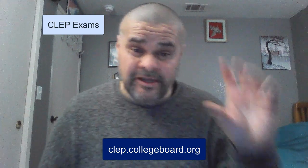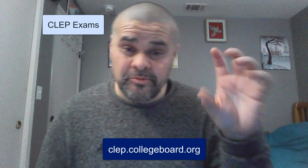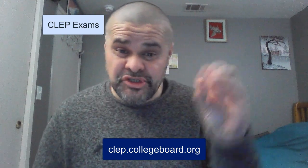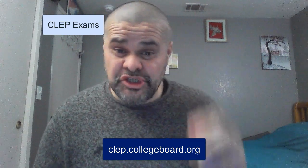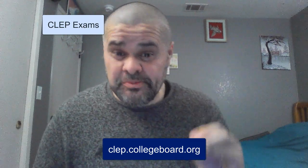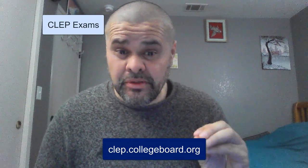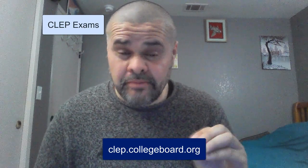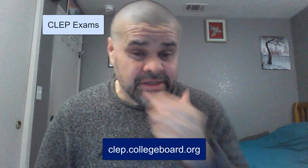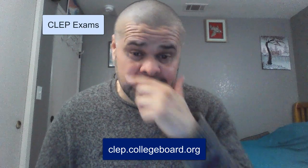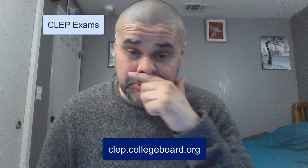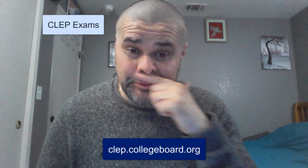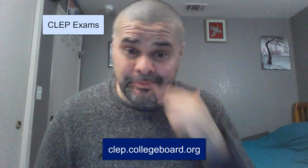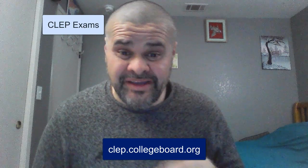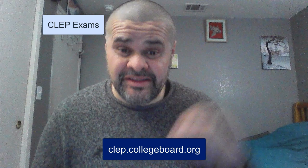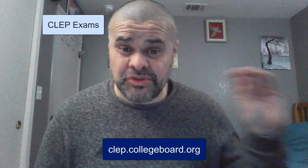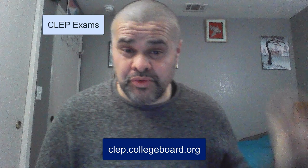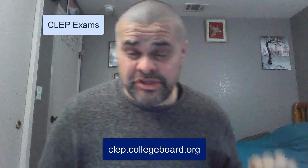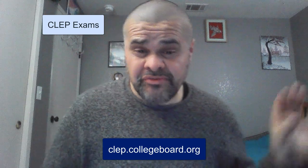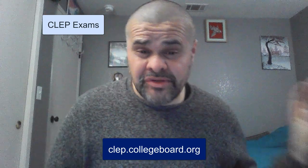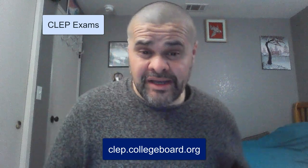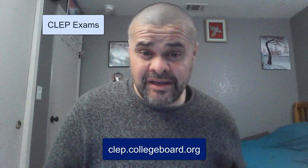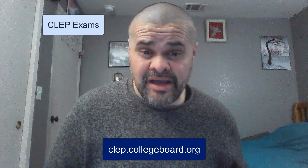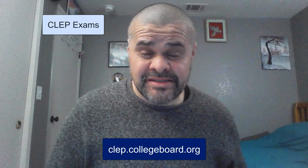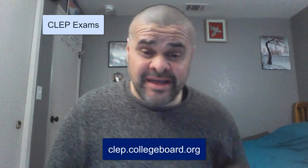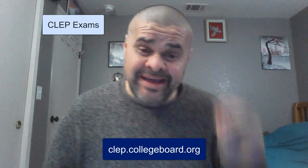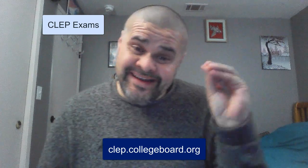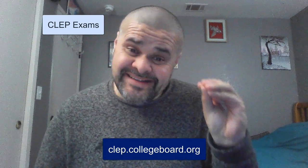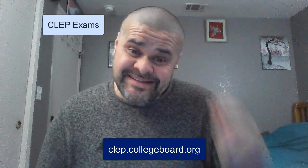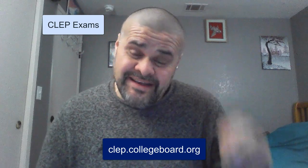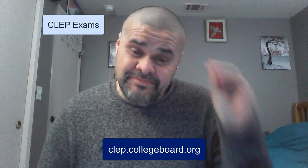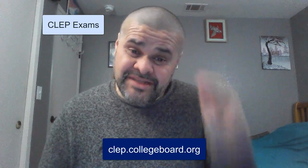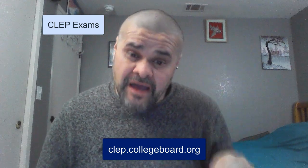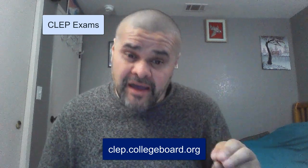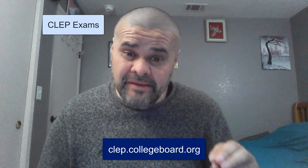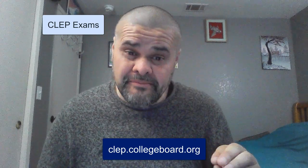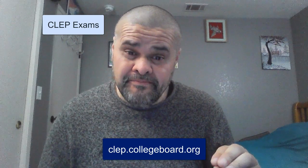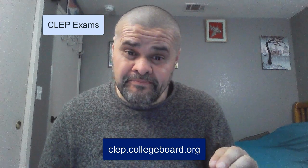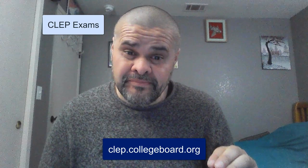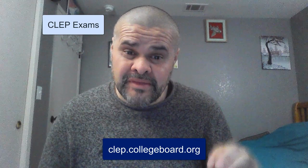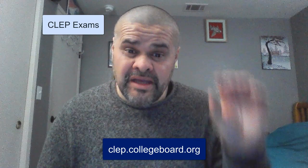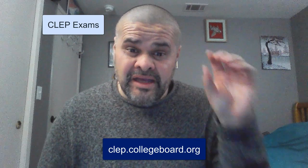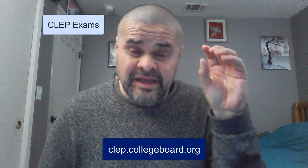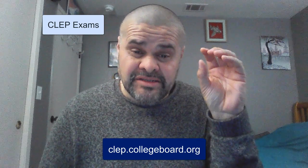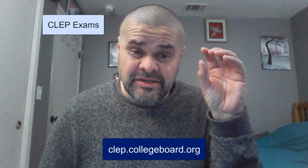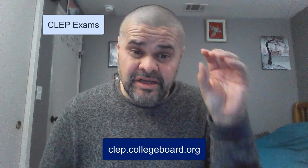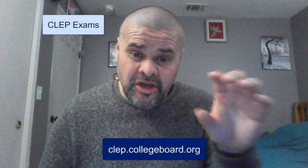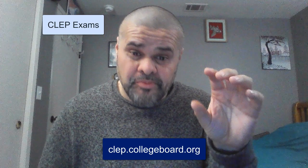be cheaper because you don't pay the tuition for that class, and at the same time, it's going to help